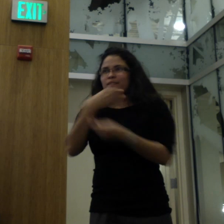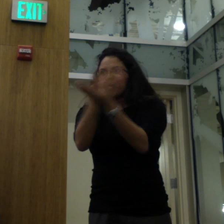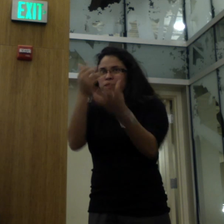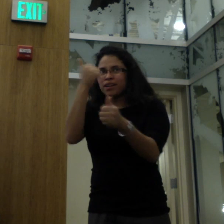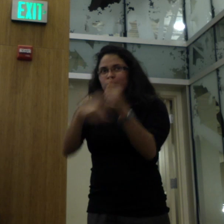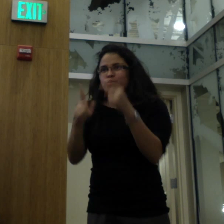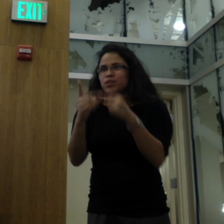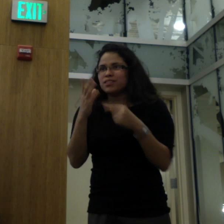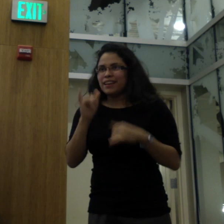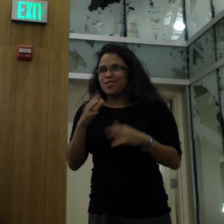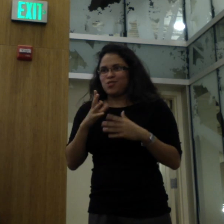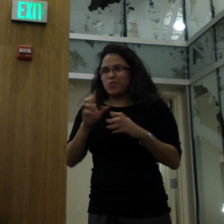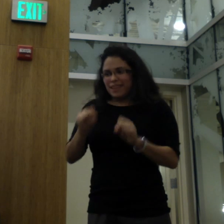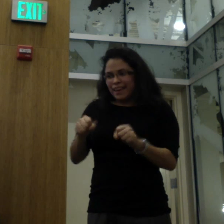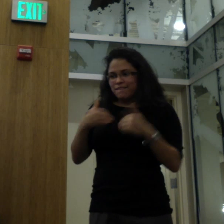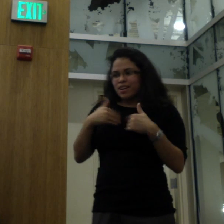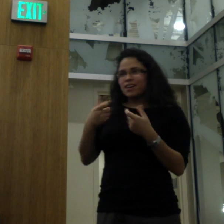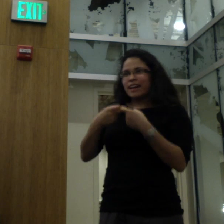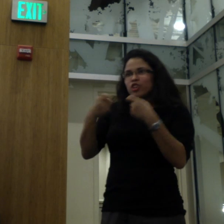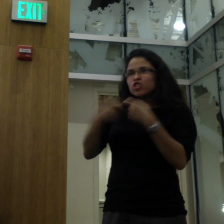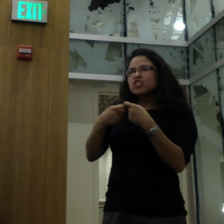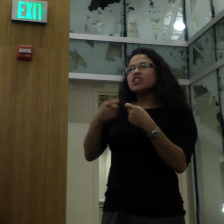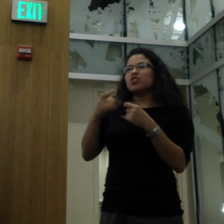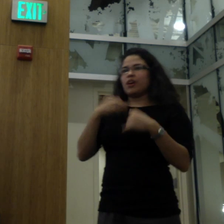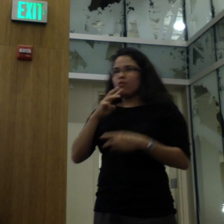resources. Okay?